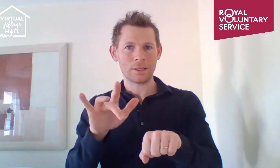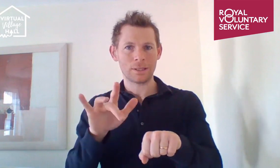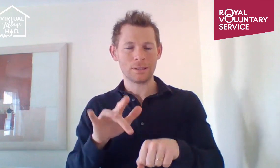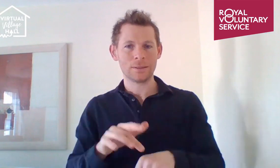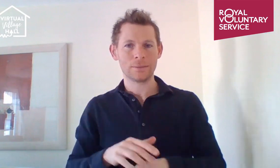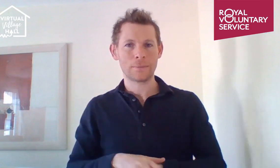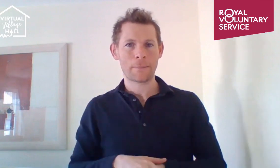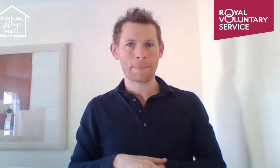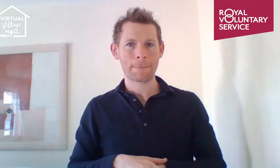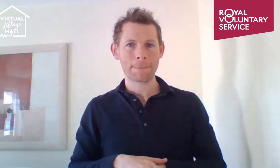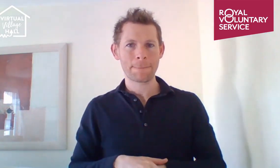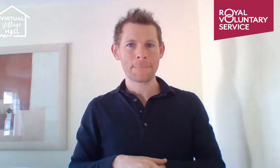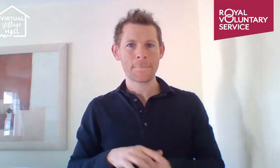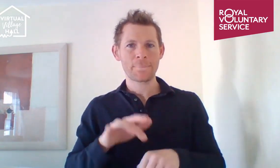And we have drama.